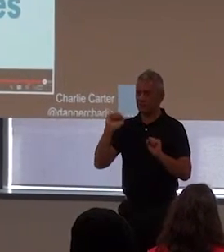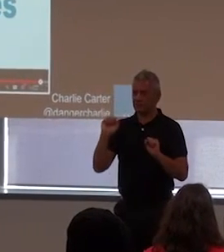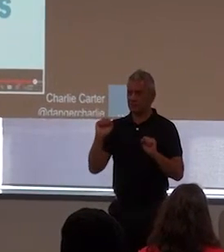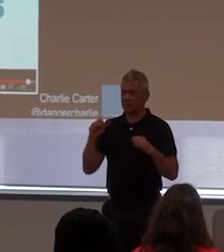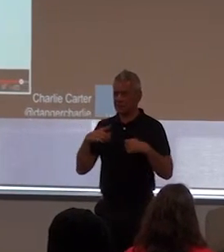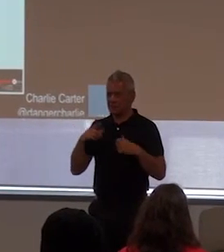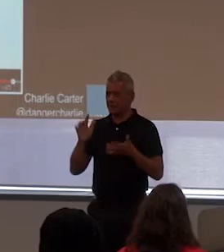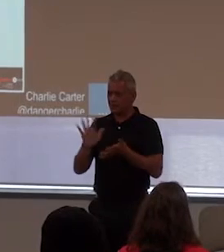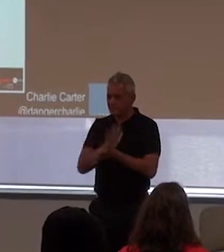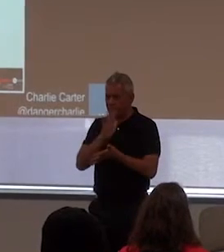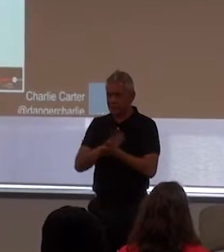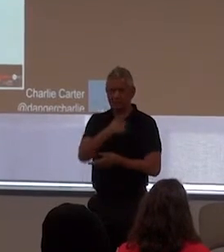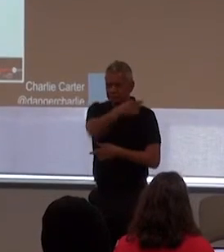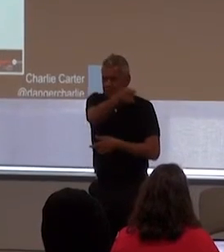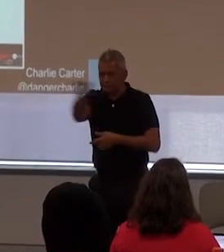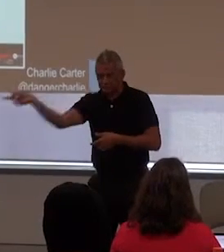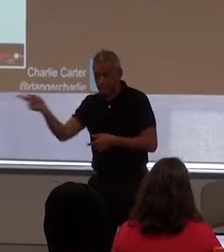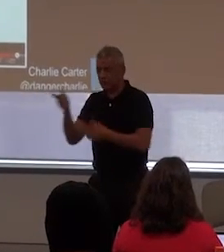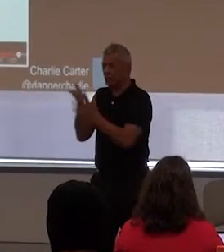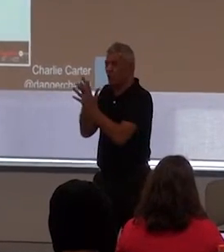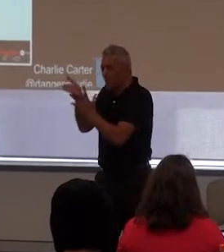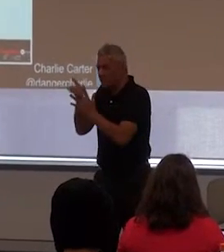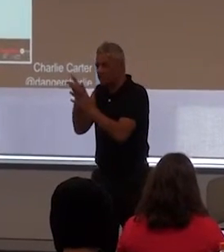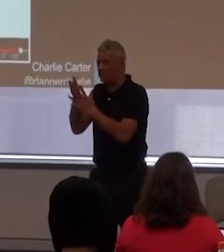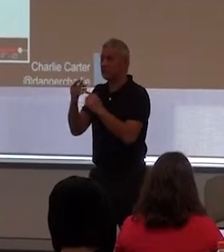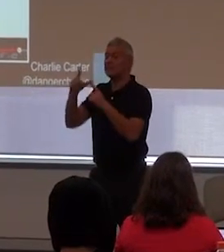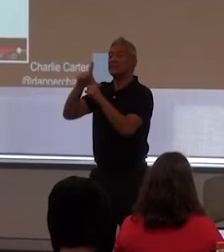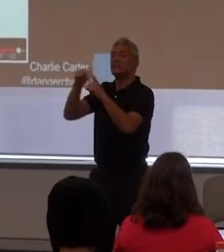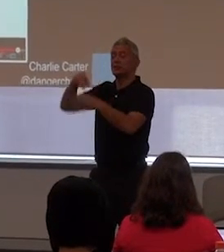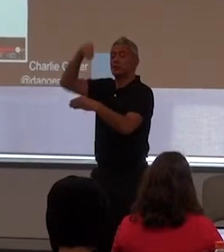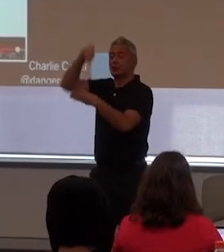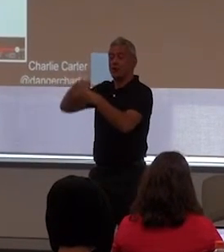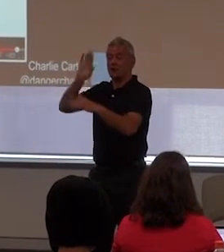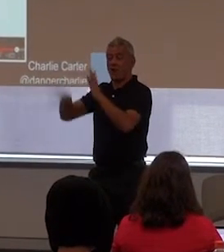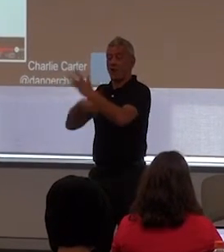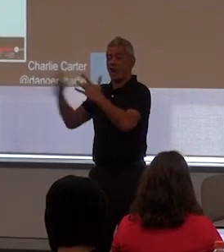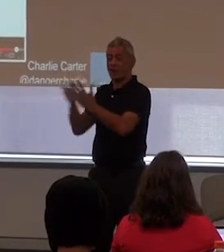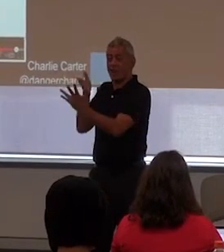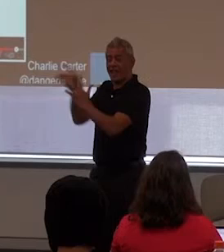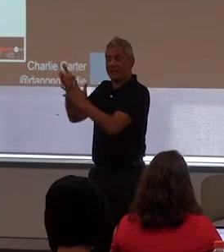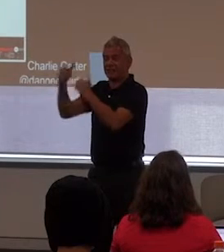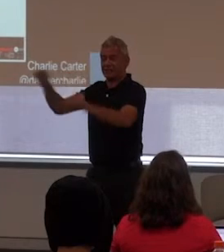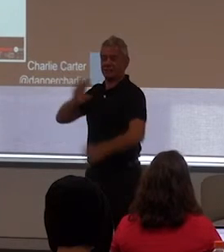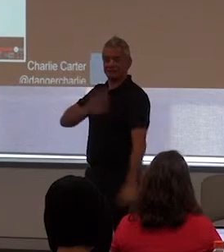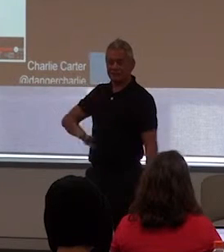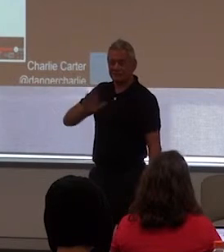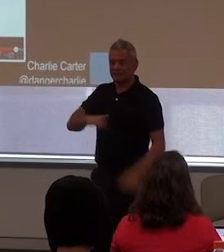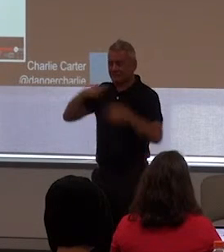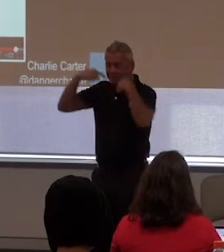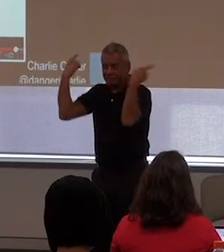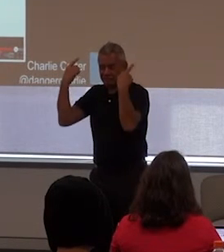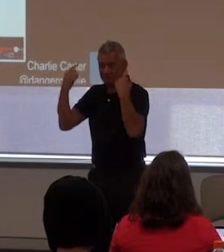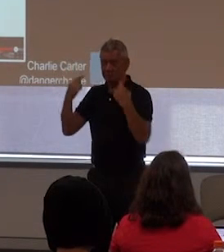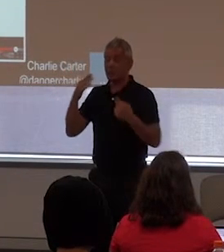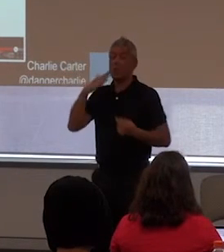spectrum of people that accessing digital content online can affect, because everyone really is different. And when we talk about